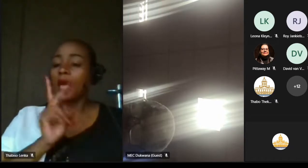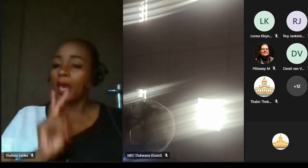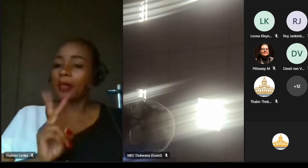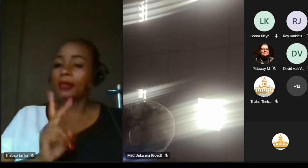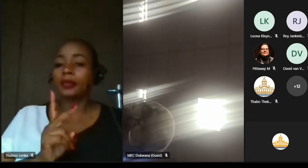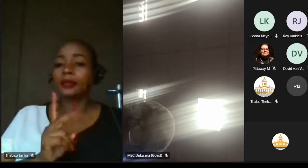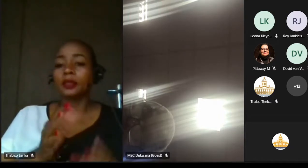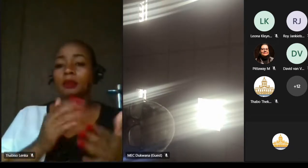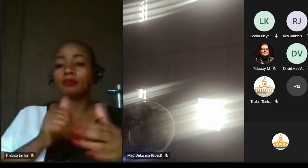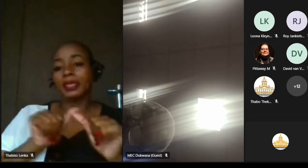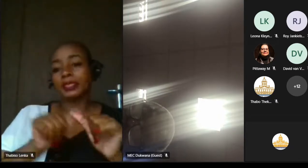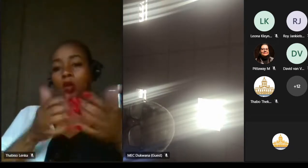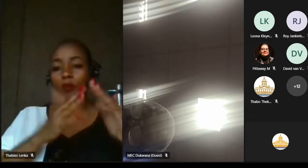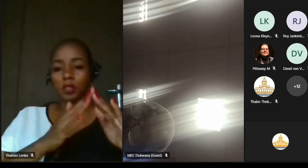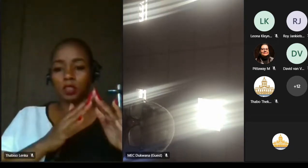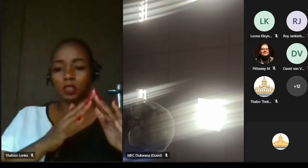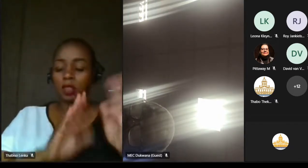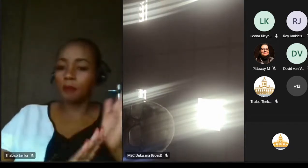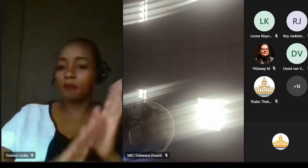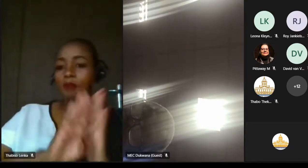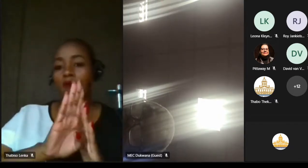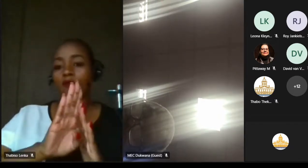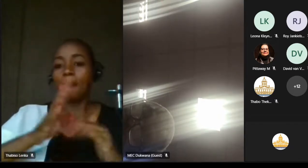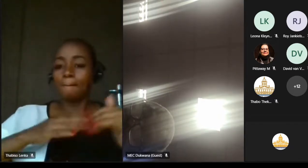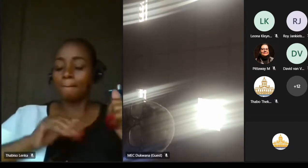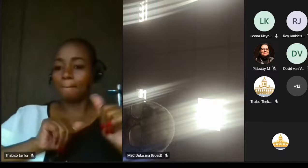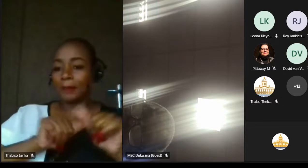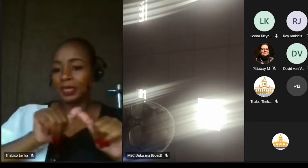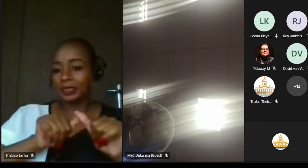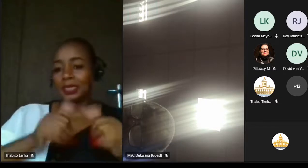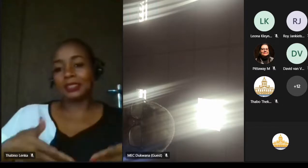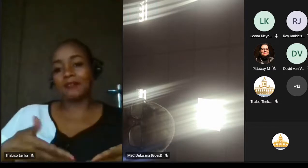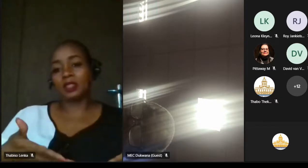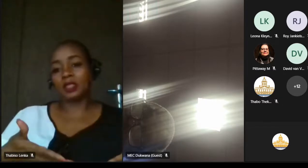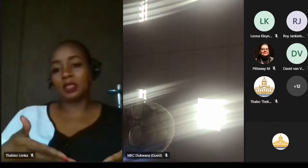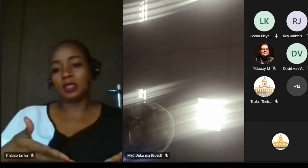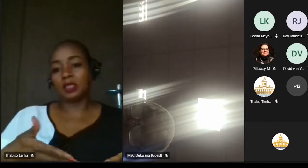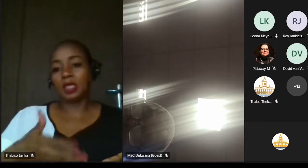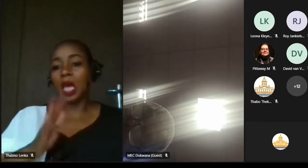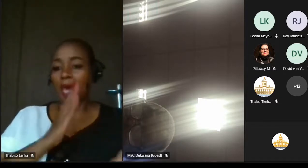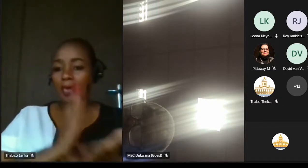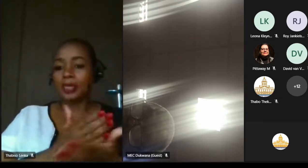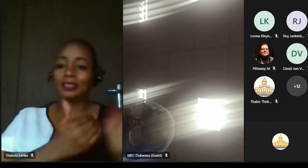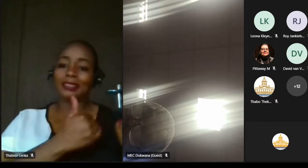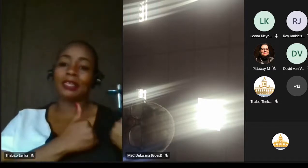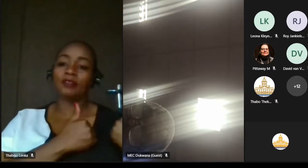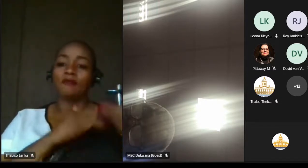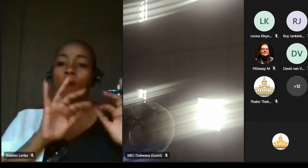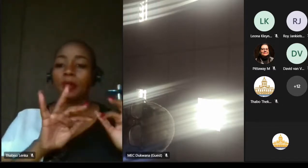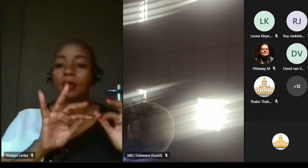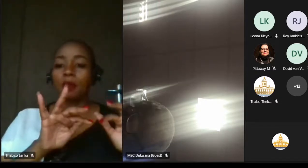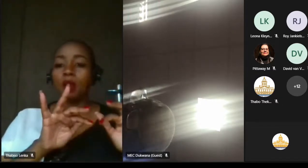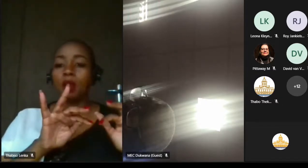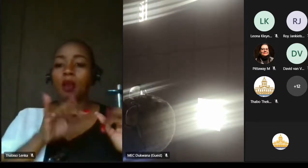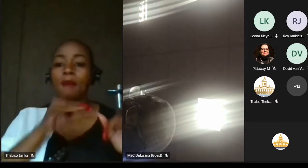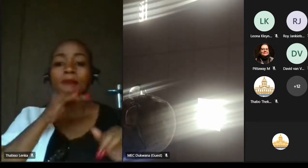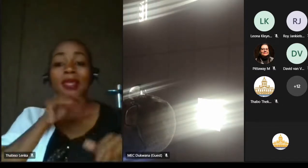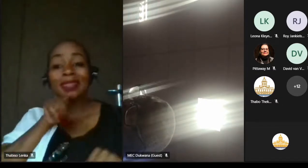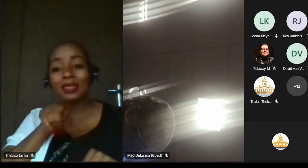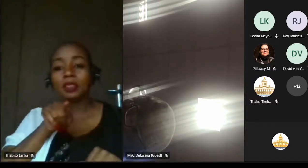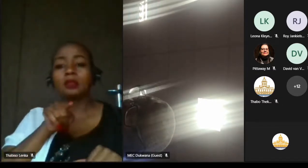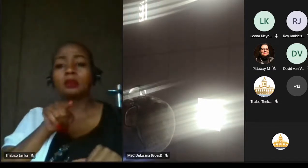better communities, improve basic services, and to provide safety to our people. These results and